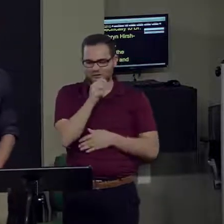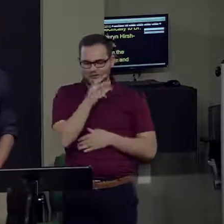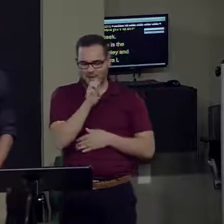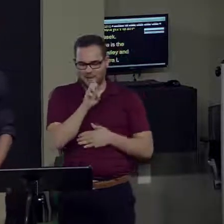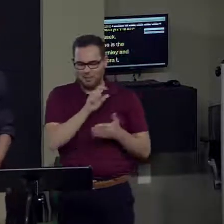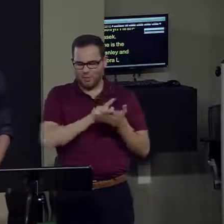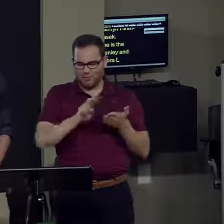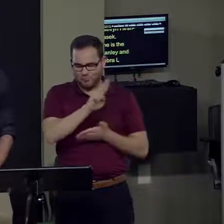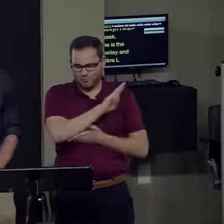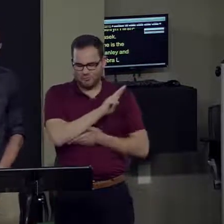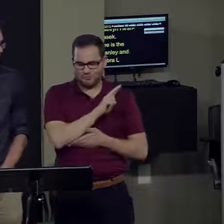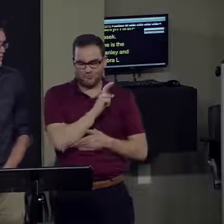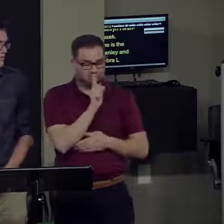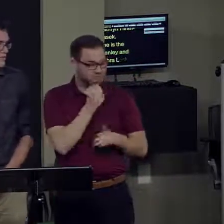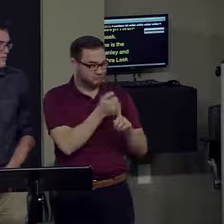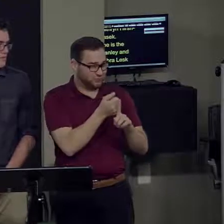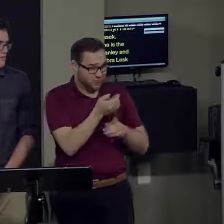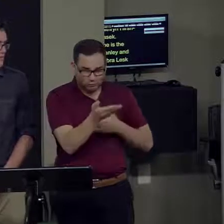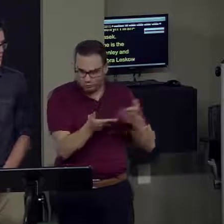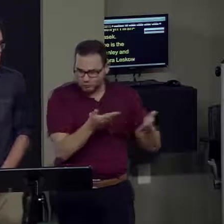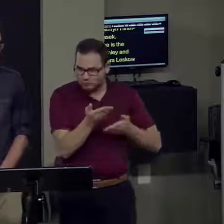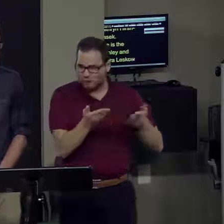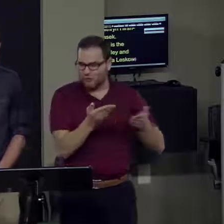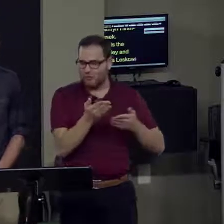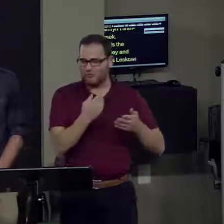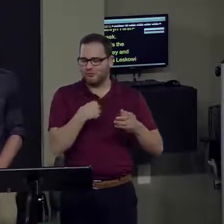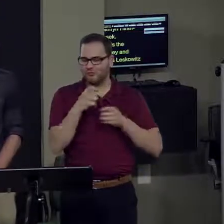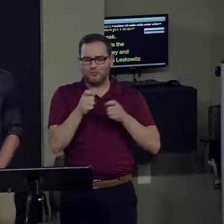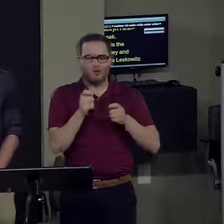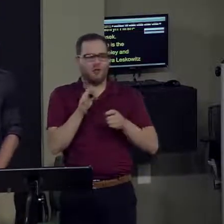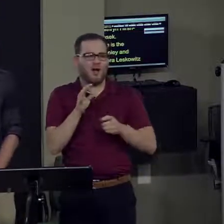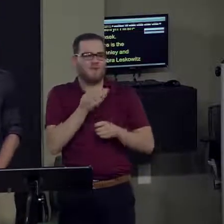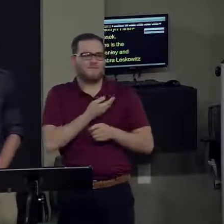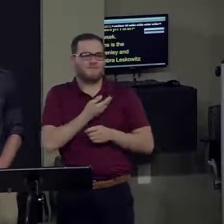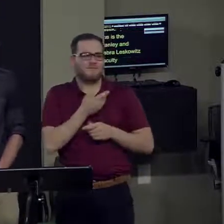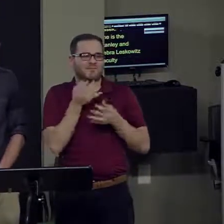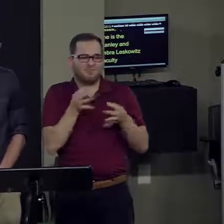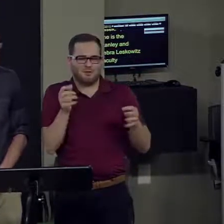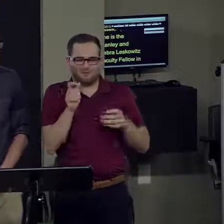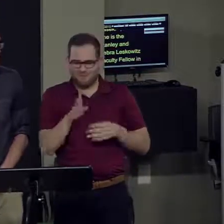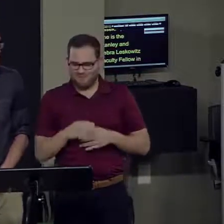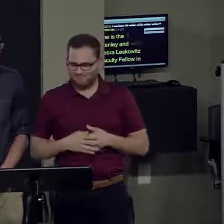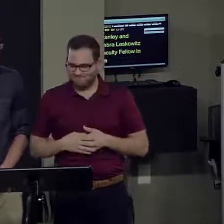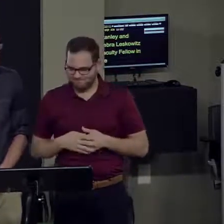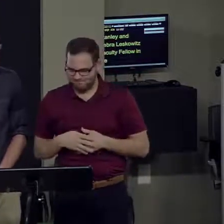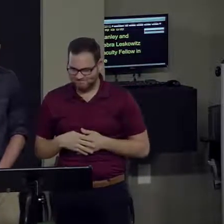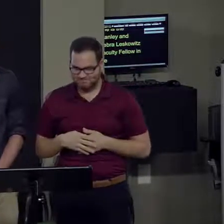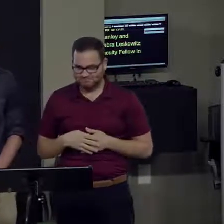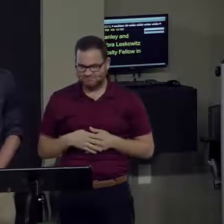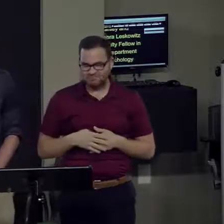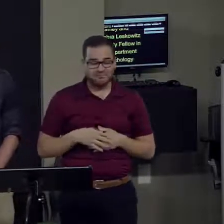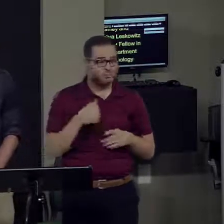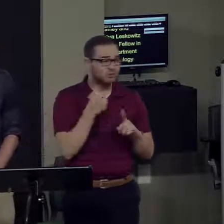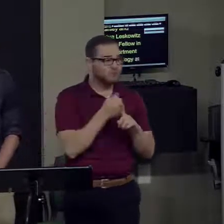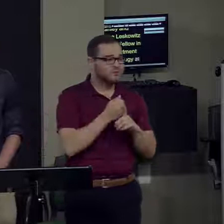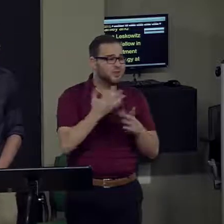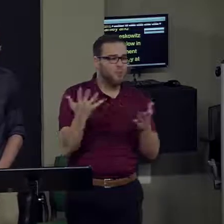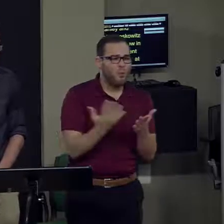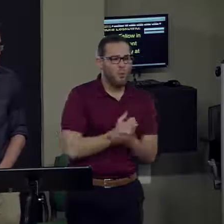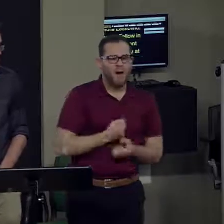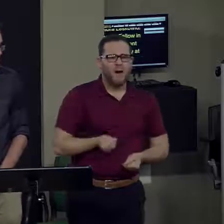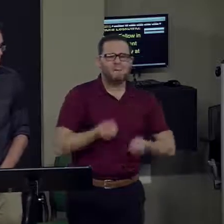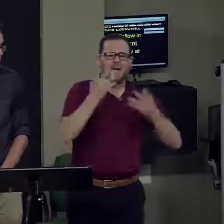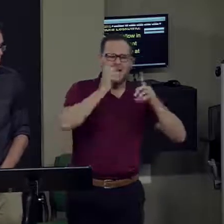of Psychology at Temple University. She also serves as the director of the Infant Language